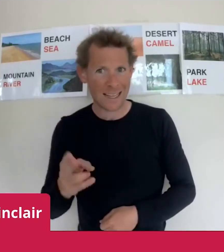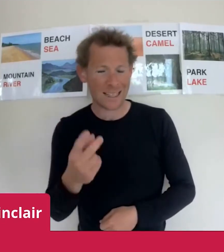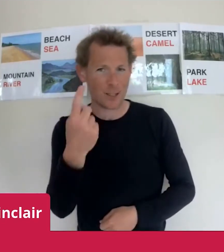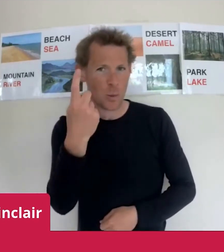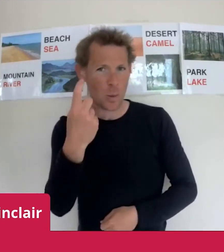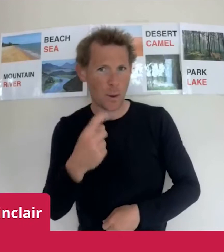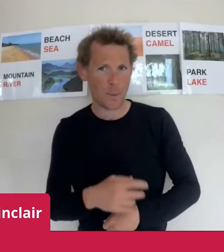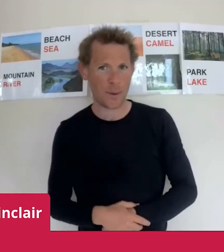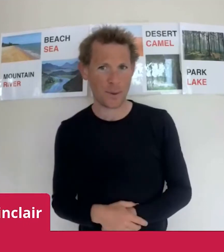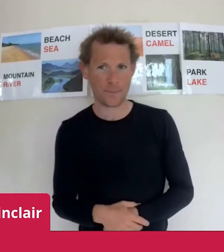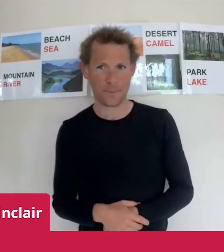Let's do that again.